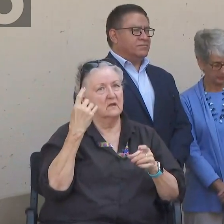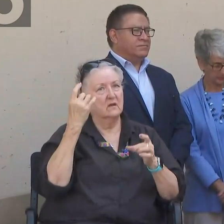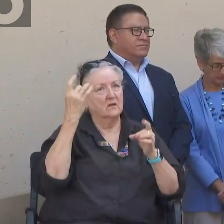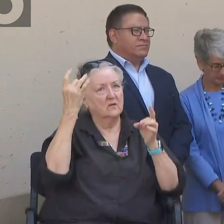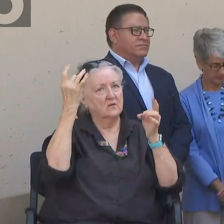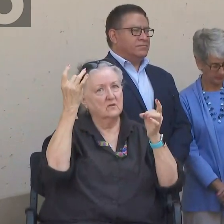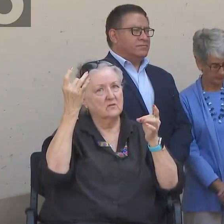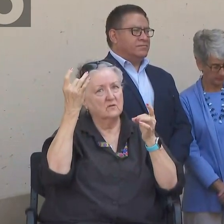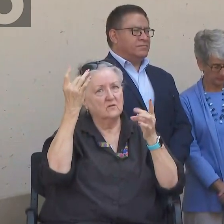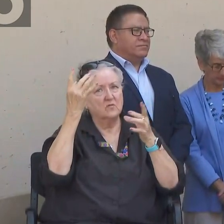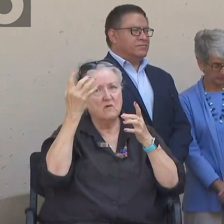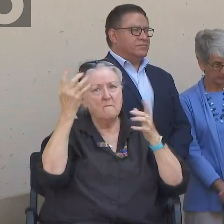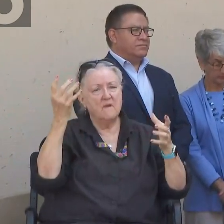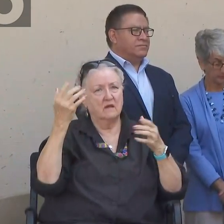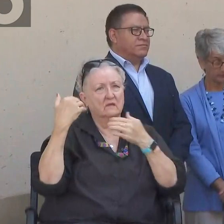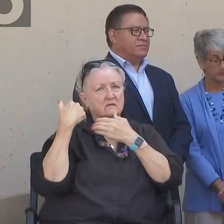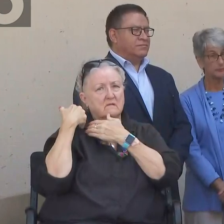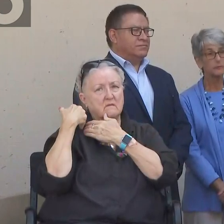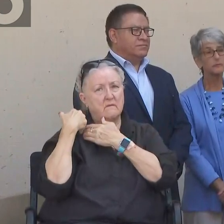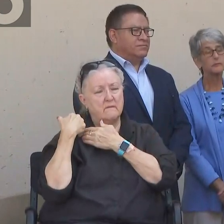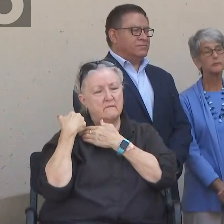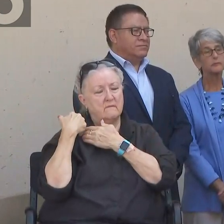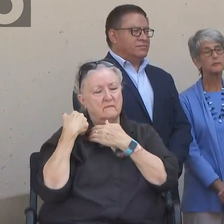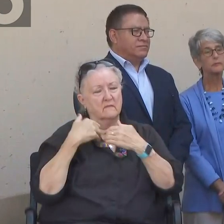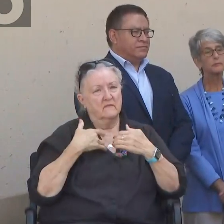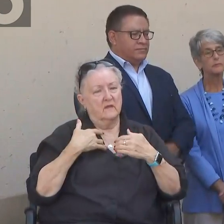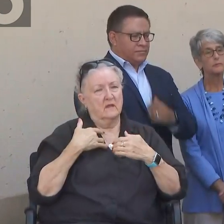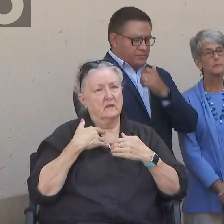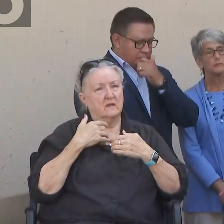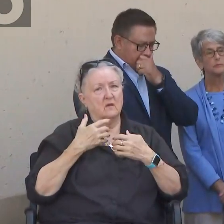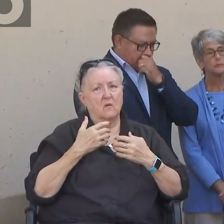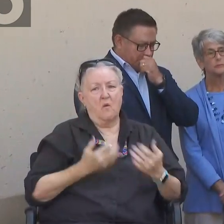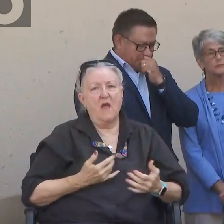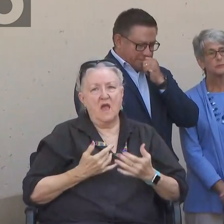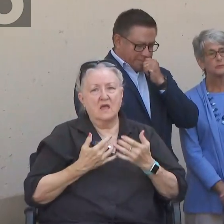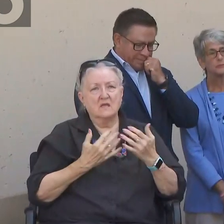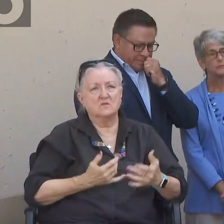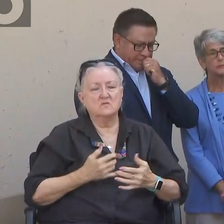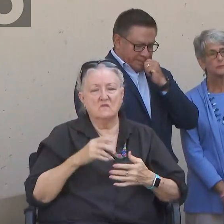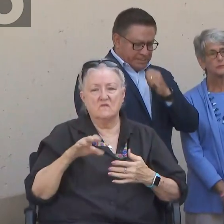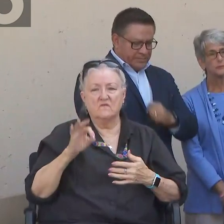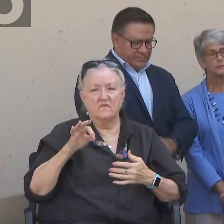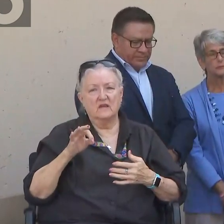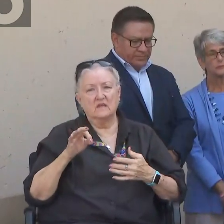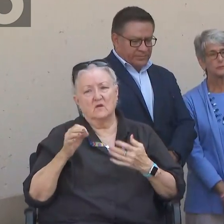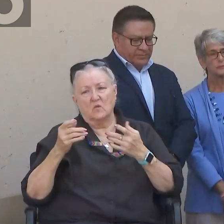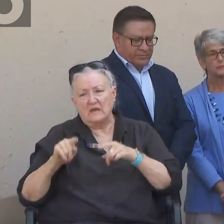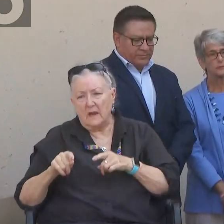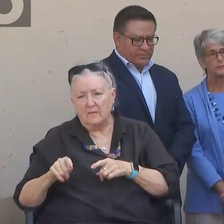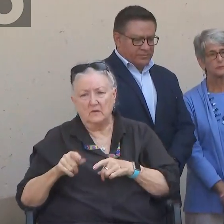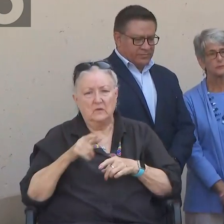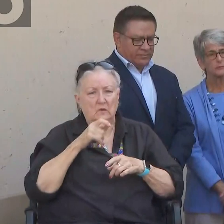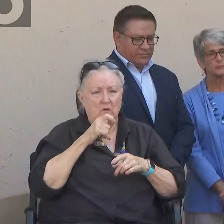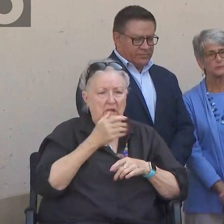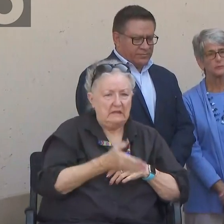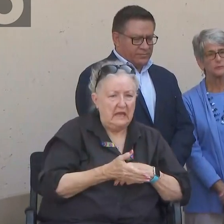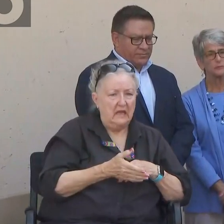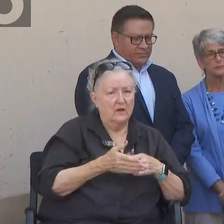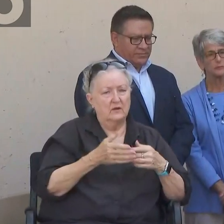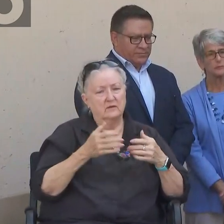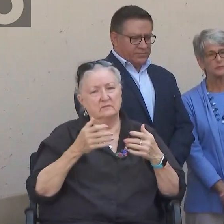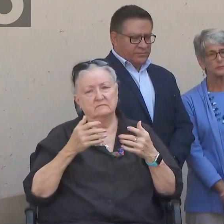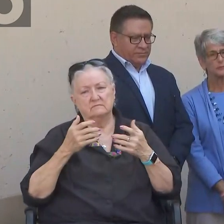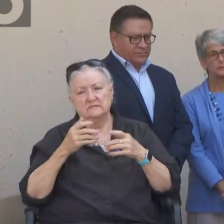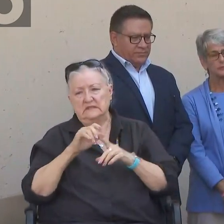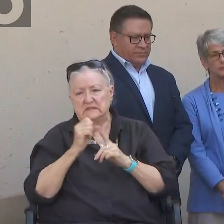tremendous burden that they are under right now as they wait to determine exactly what happened and what condition